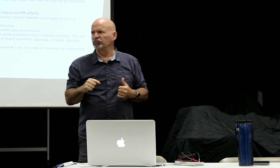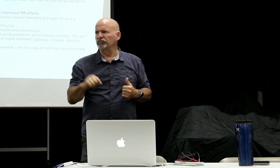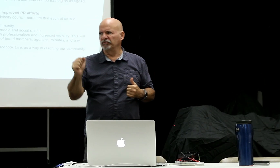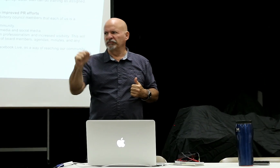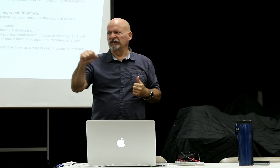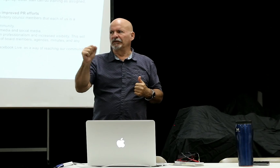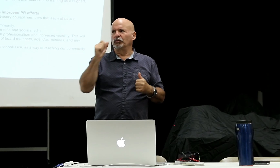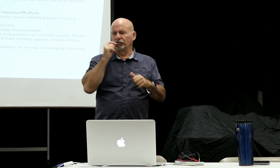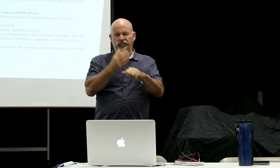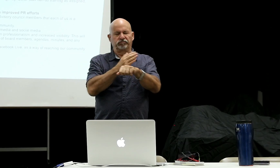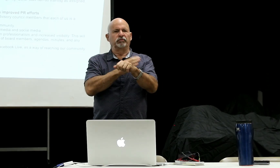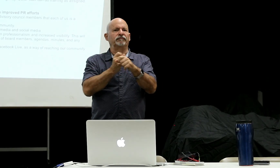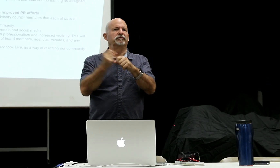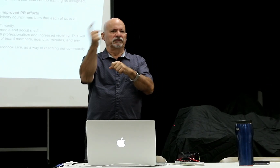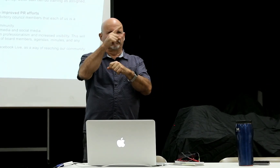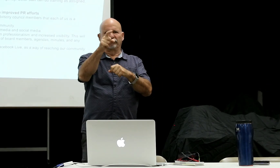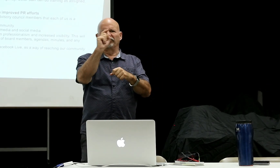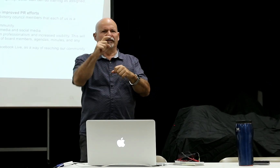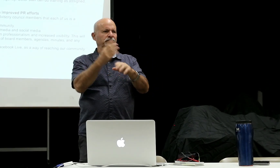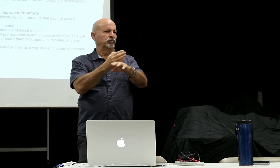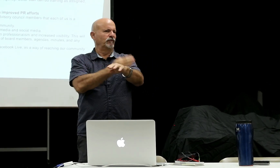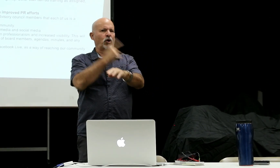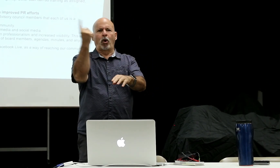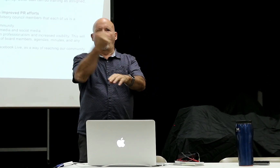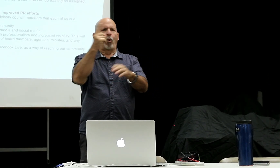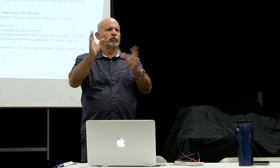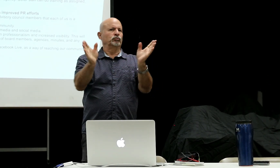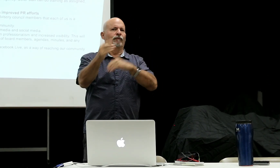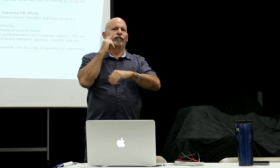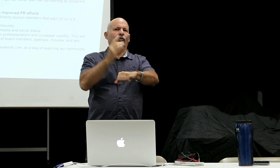Okay, yes, a lawyer will be here. Can she come and talk about this afternoon?